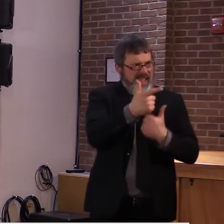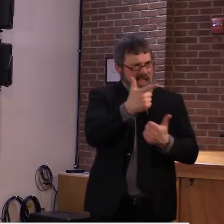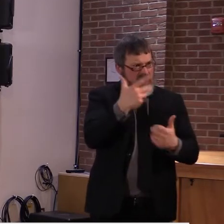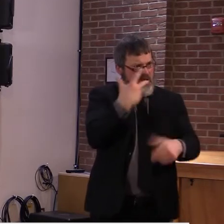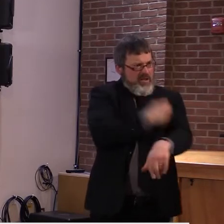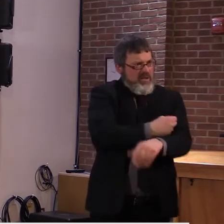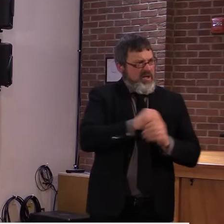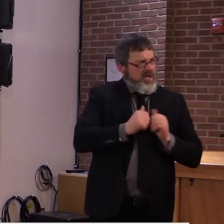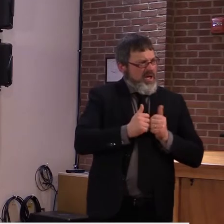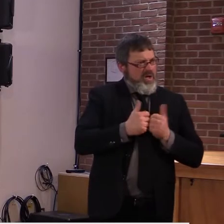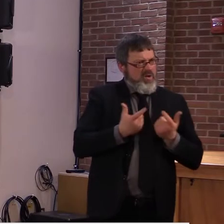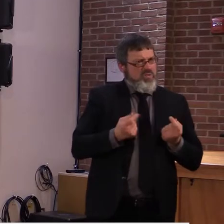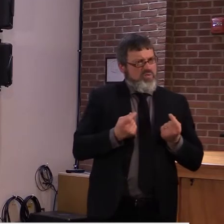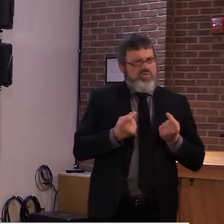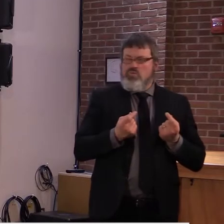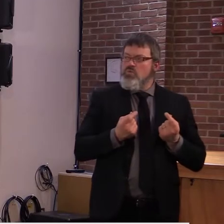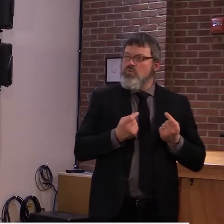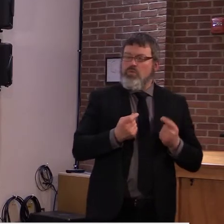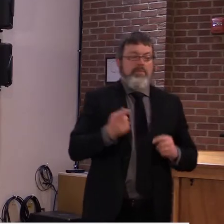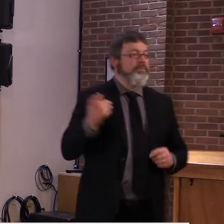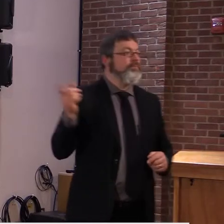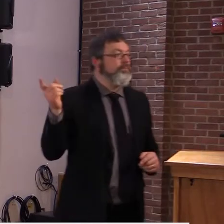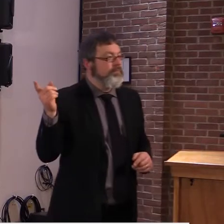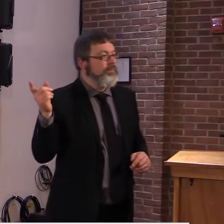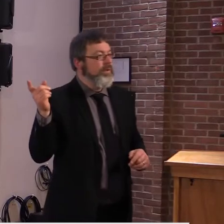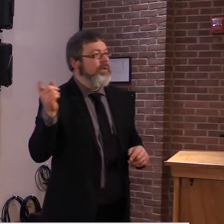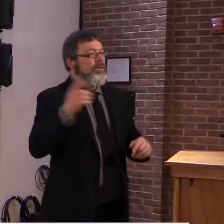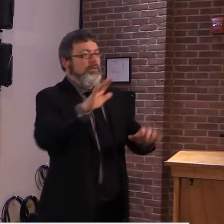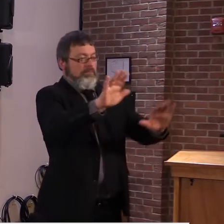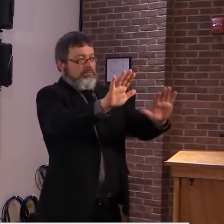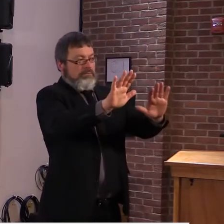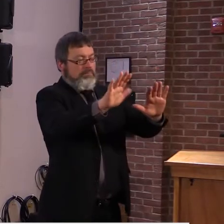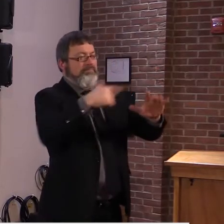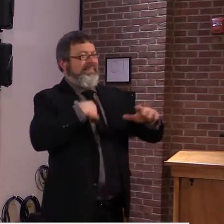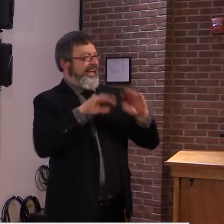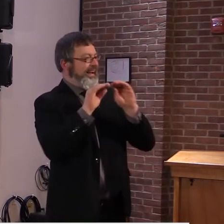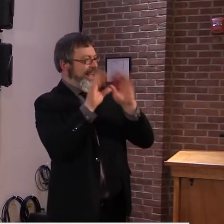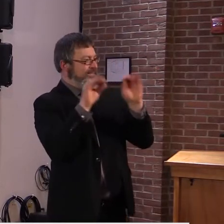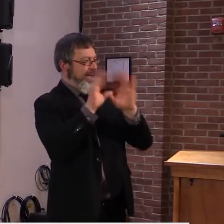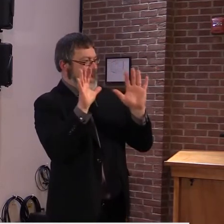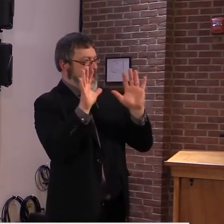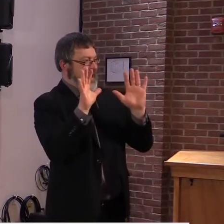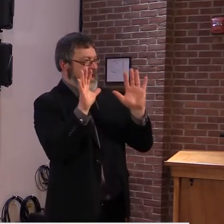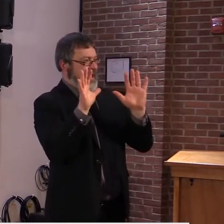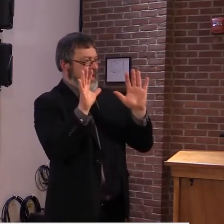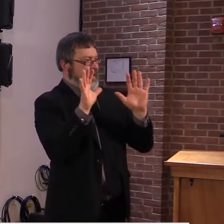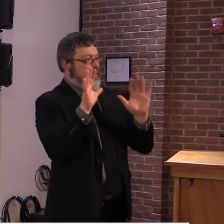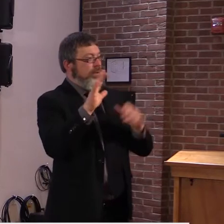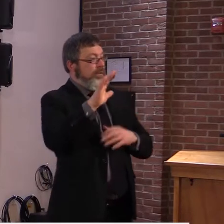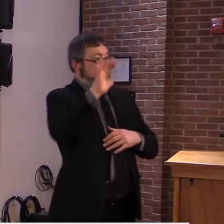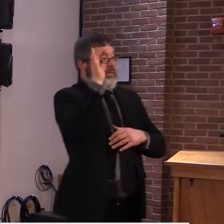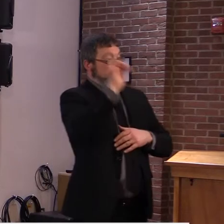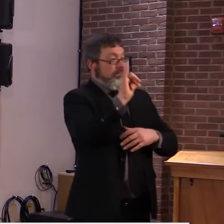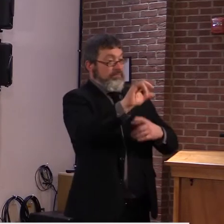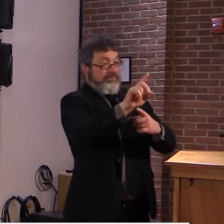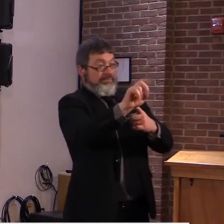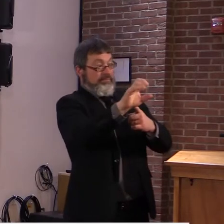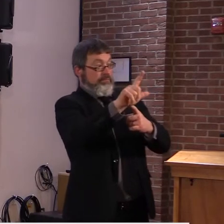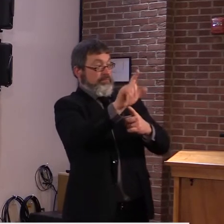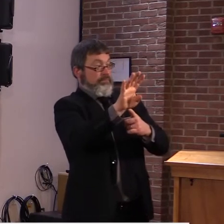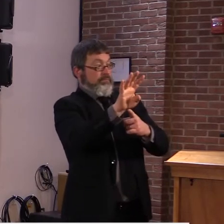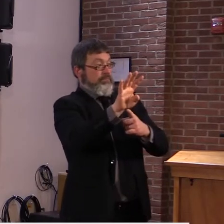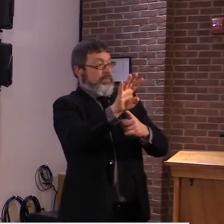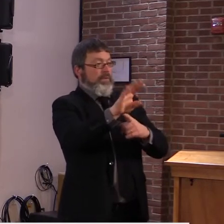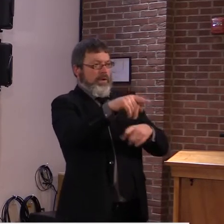of December 24th, don't call your doctor's office, don't call your hospital, don't call the health department,